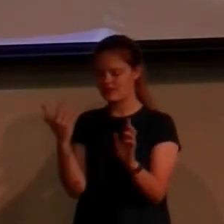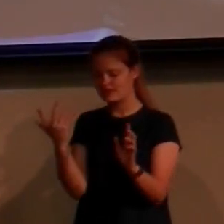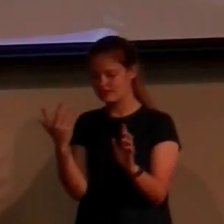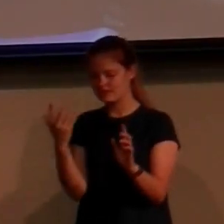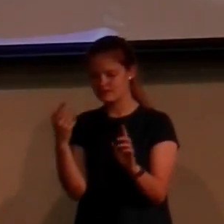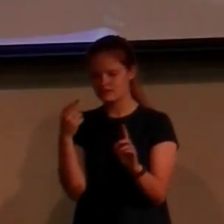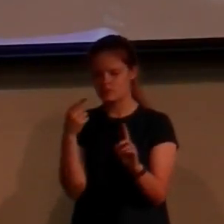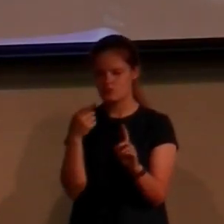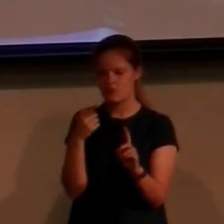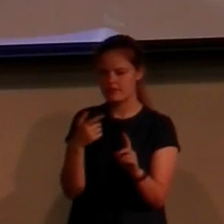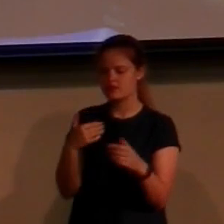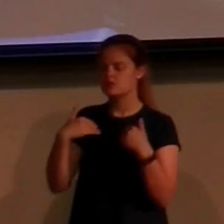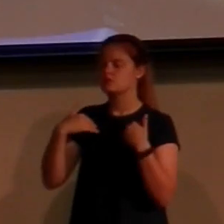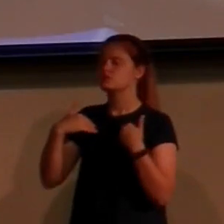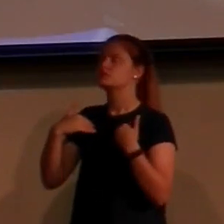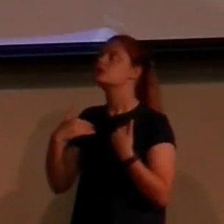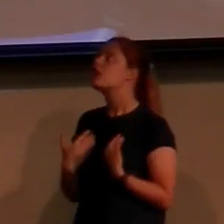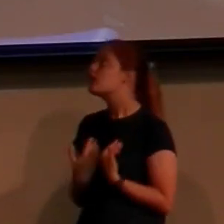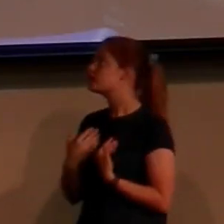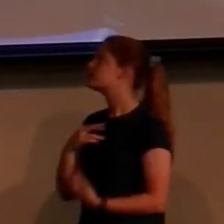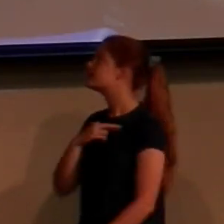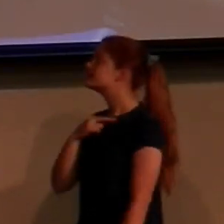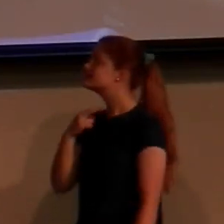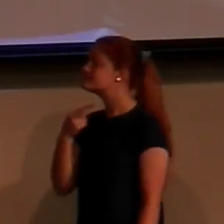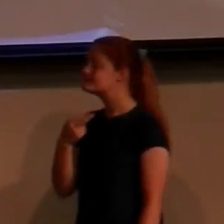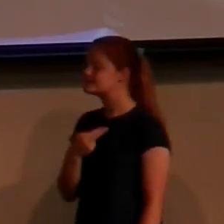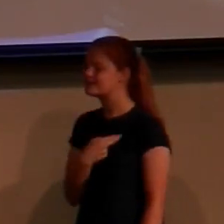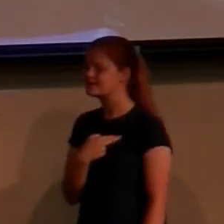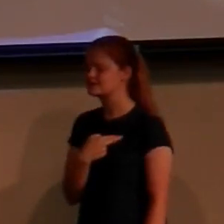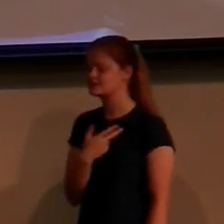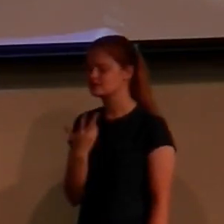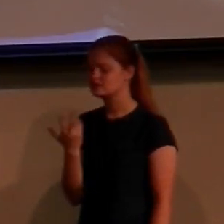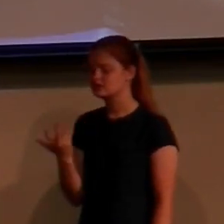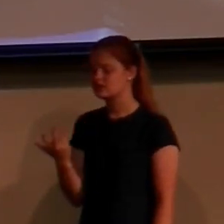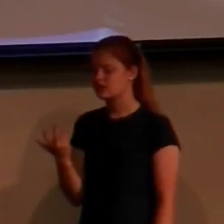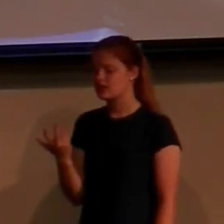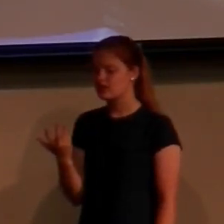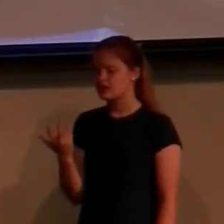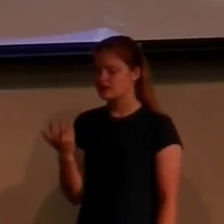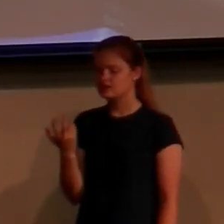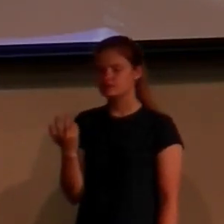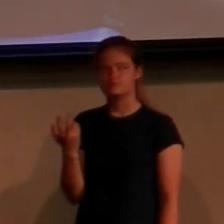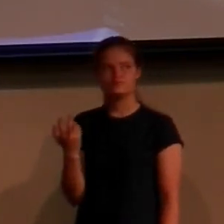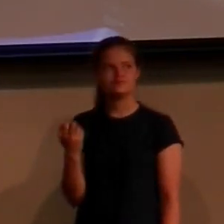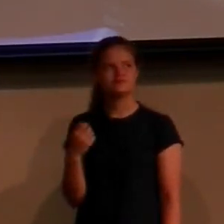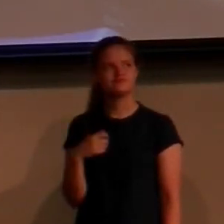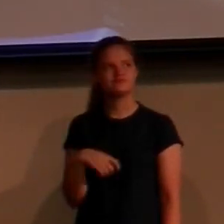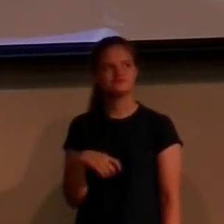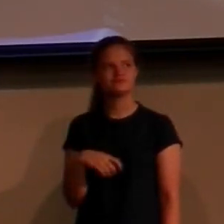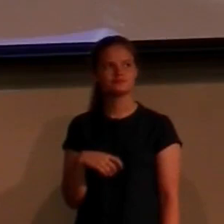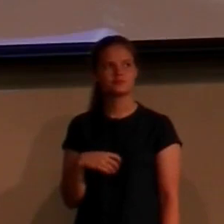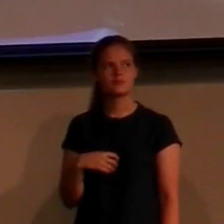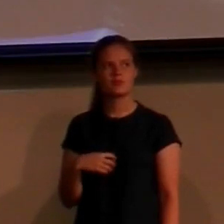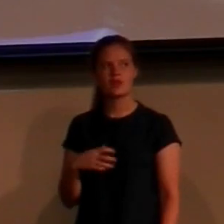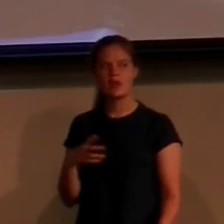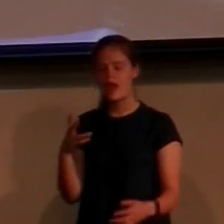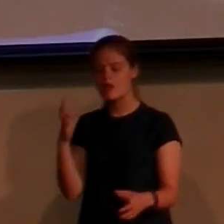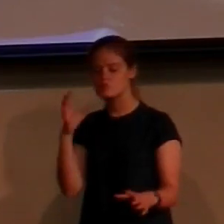they are tired of religion, and they seek some ways to bring people to